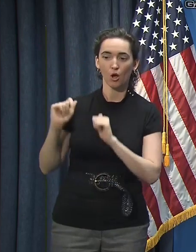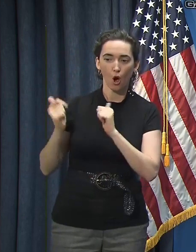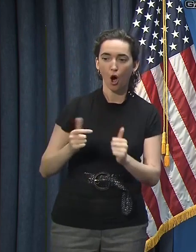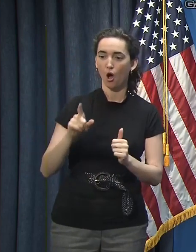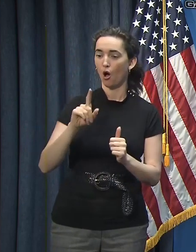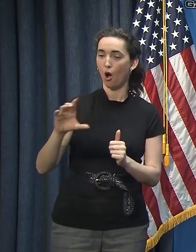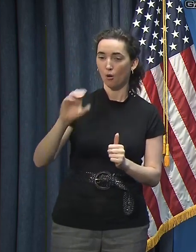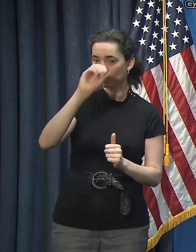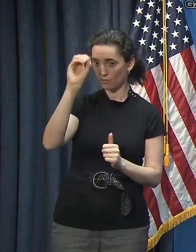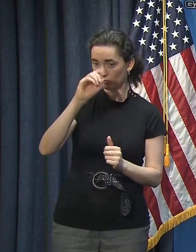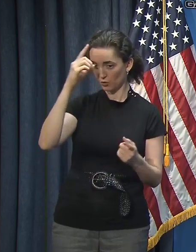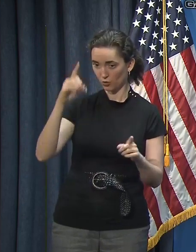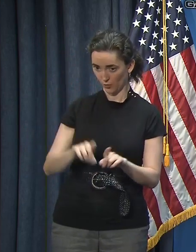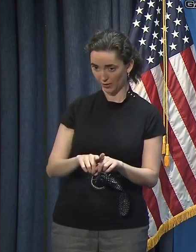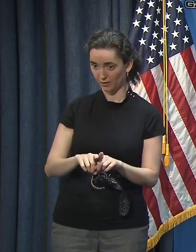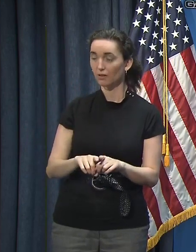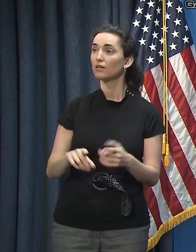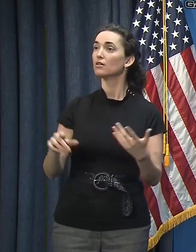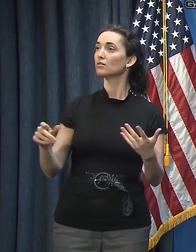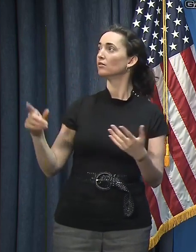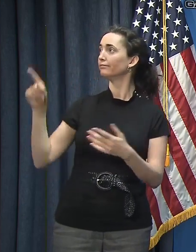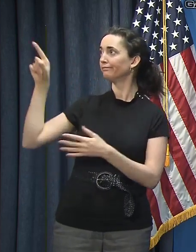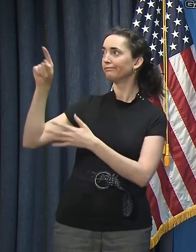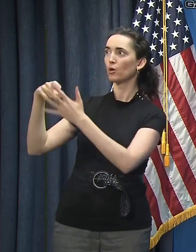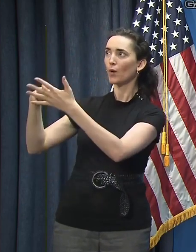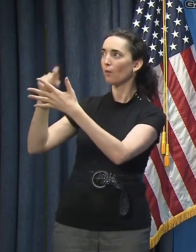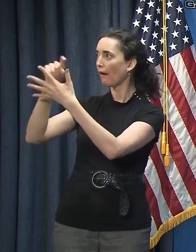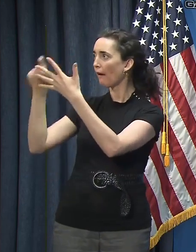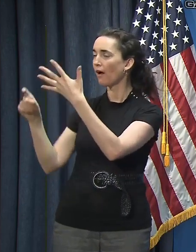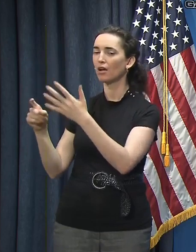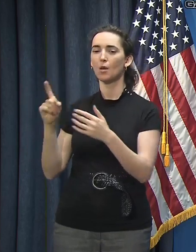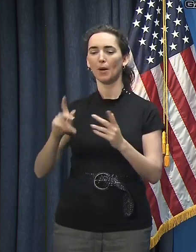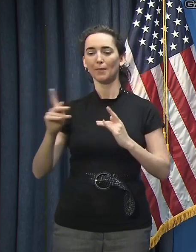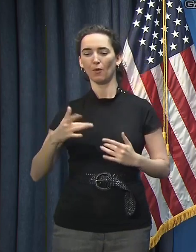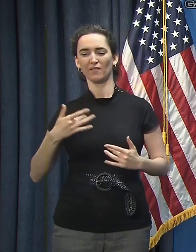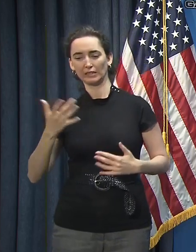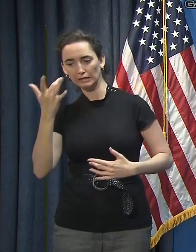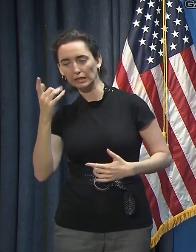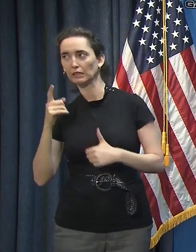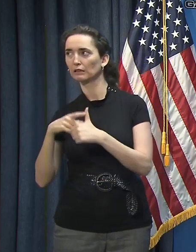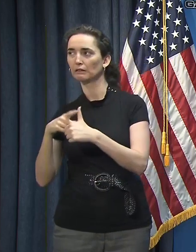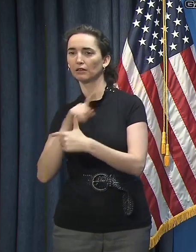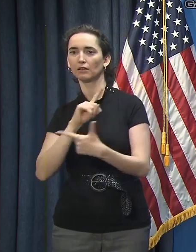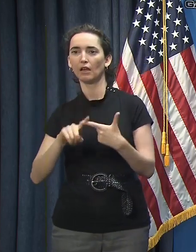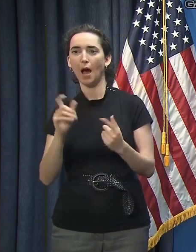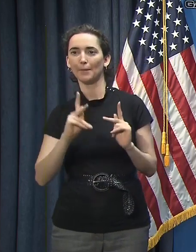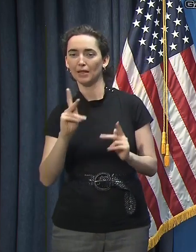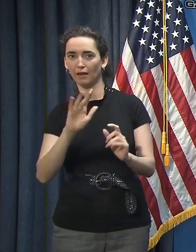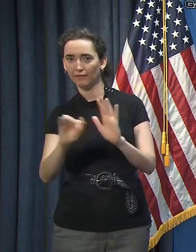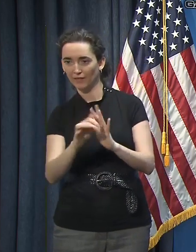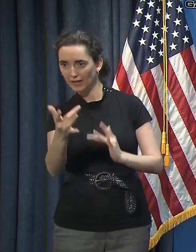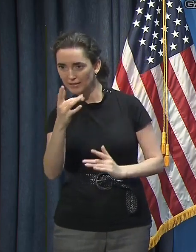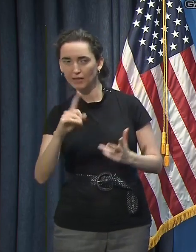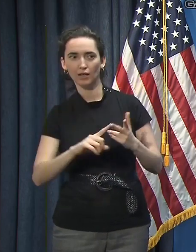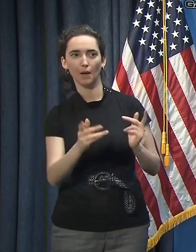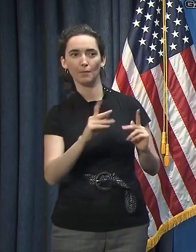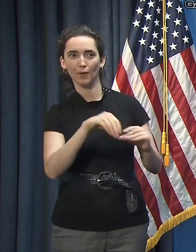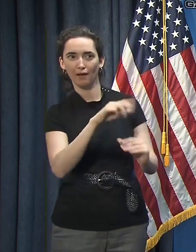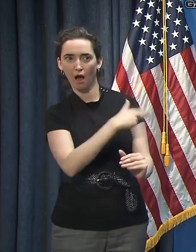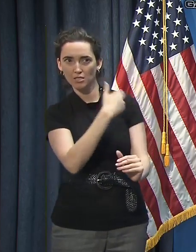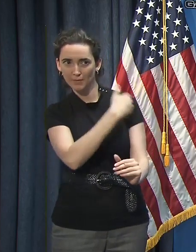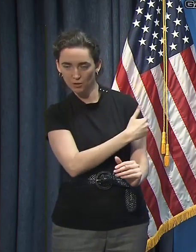the criteria that we were looking for in terms of symptoms, cases, hospitalization, and then